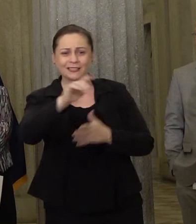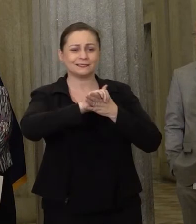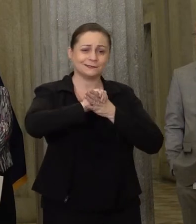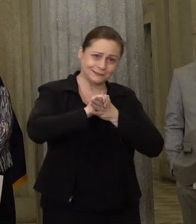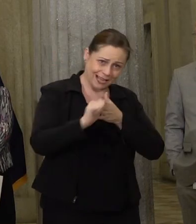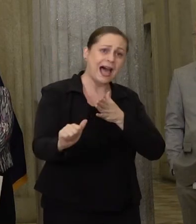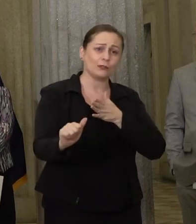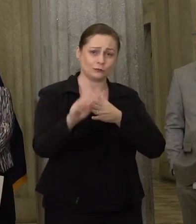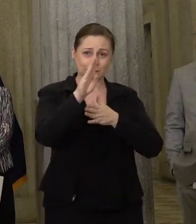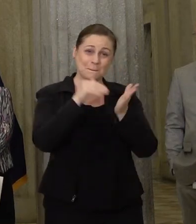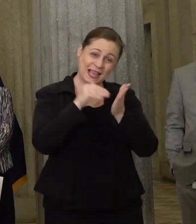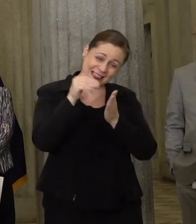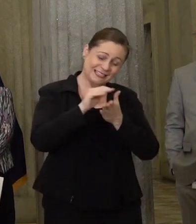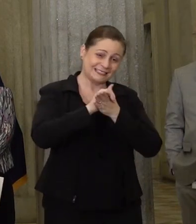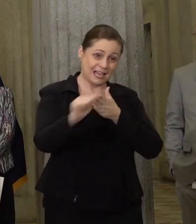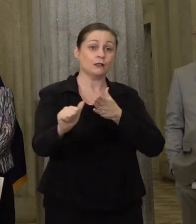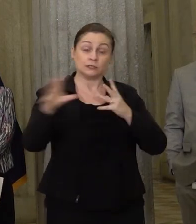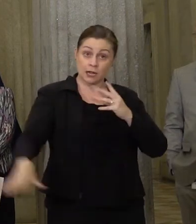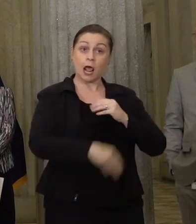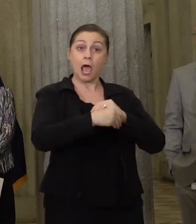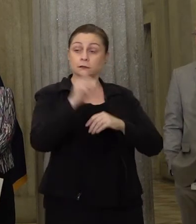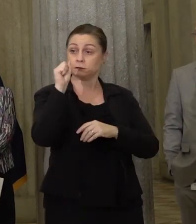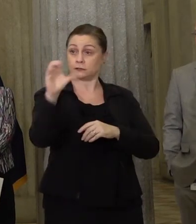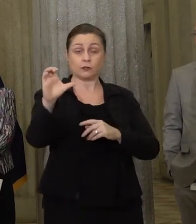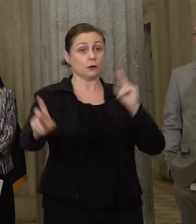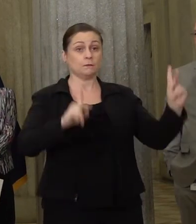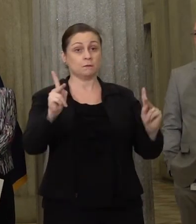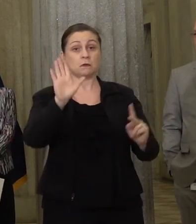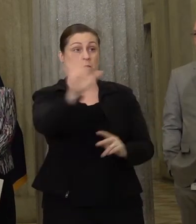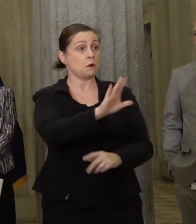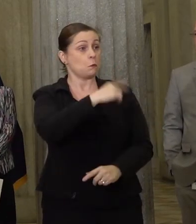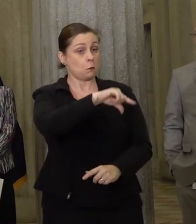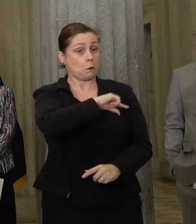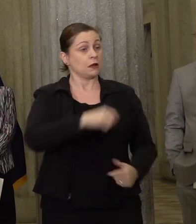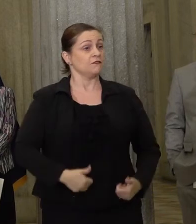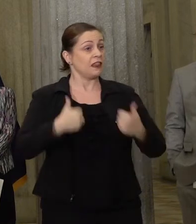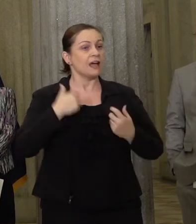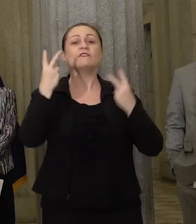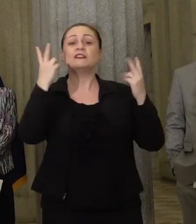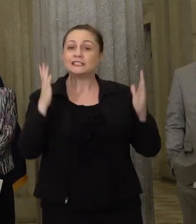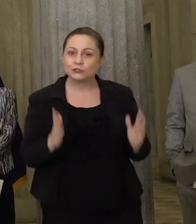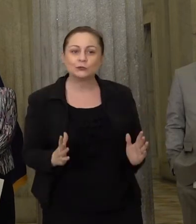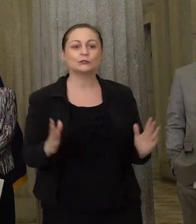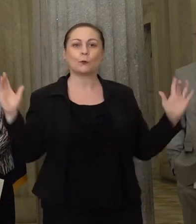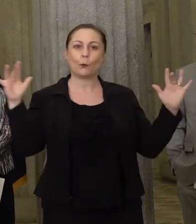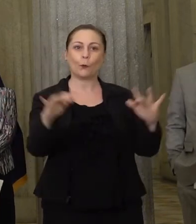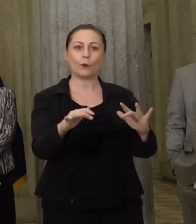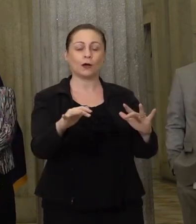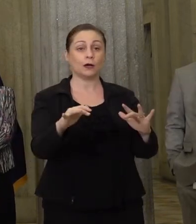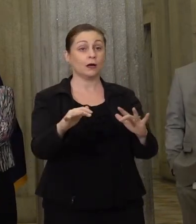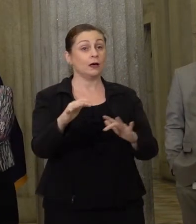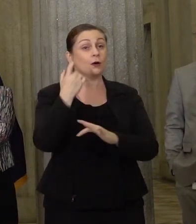quite frankly, it adds to the quality of life for all South Carolinians and visitors alike. Recent news have hurt tourism in our